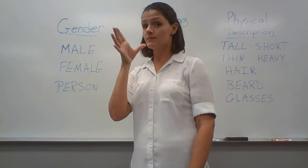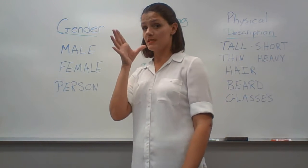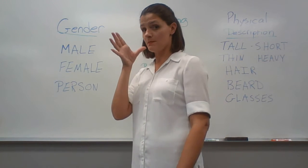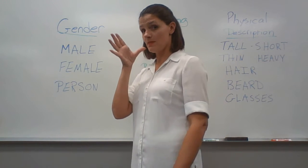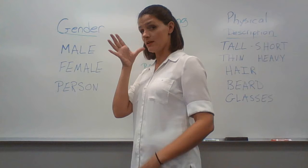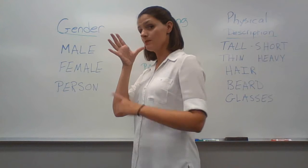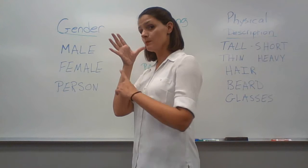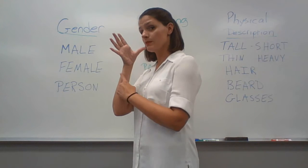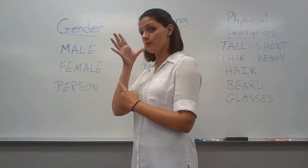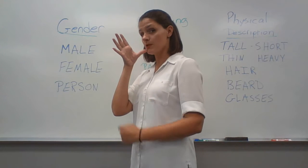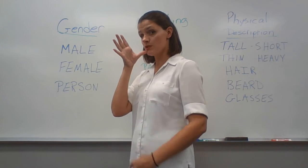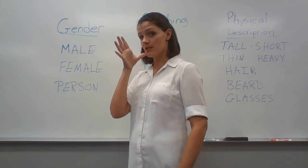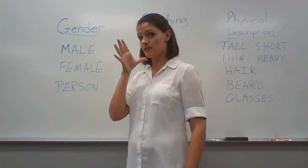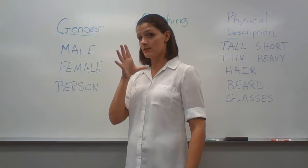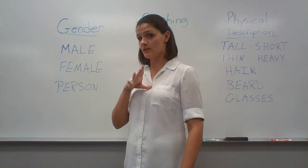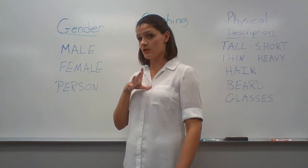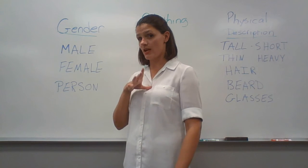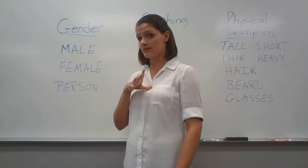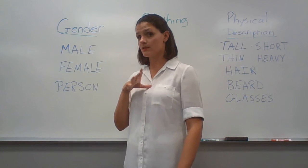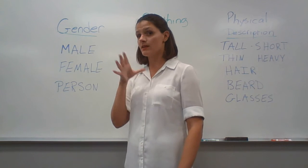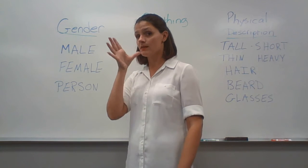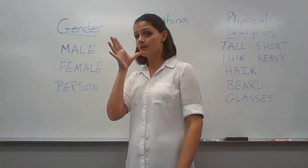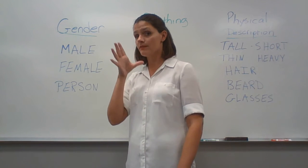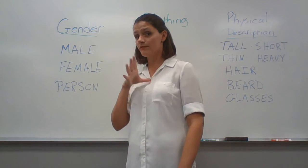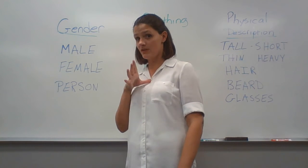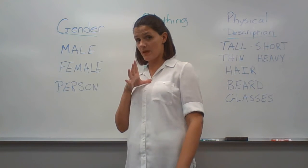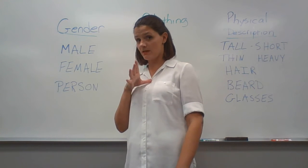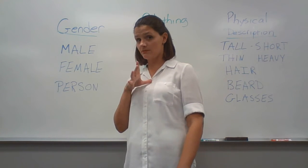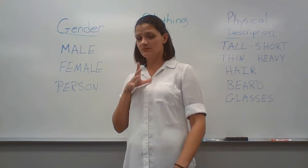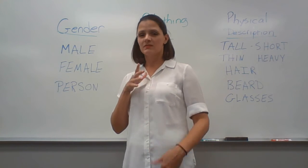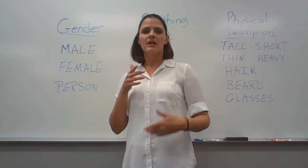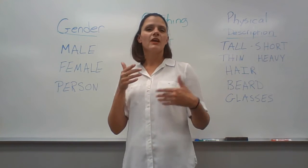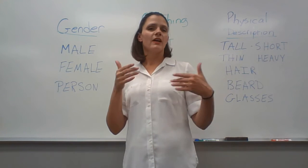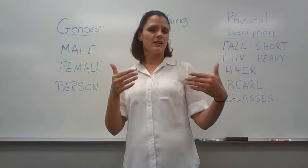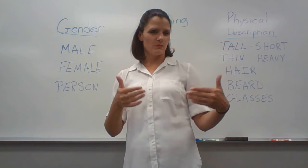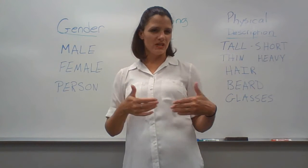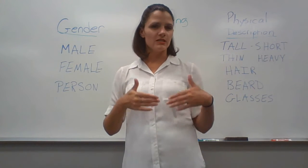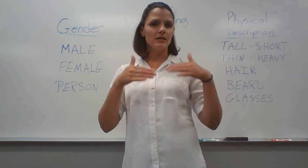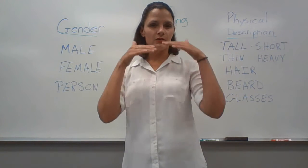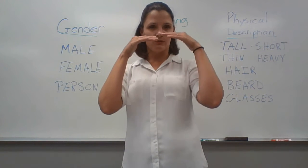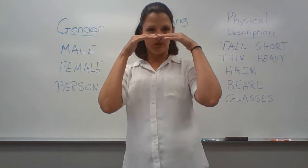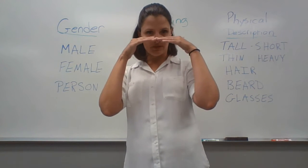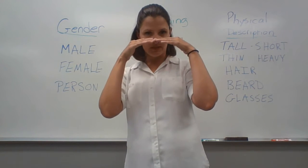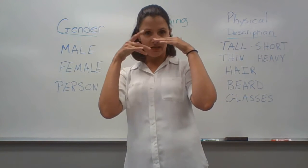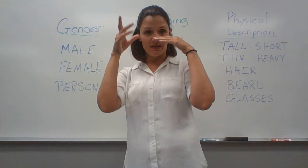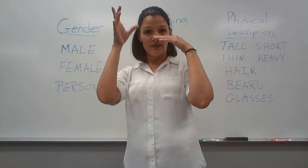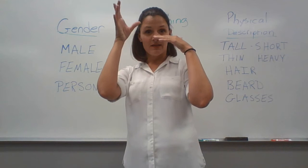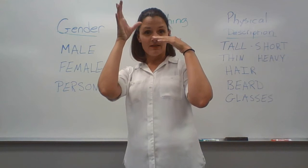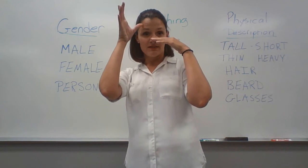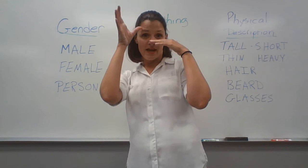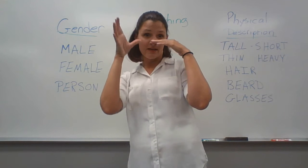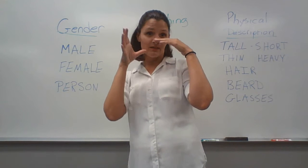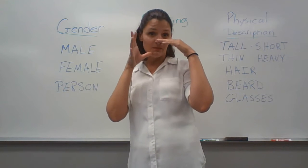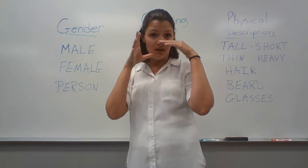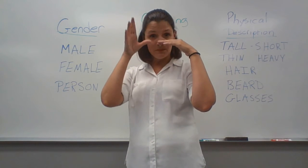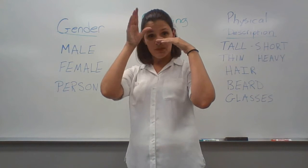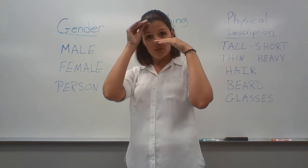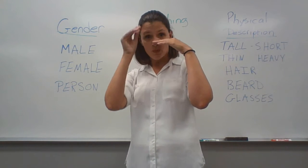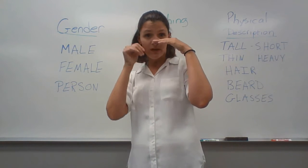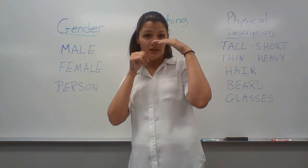same thing, but from the chin to the chest. Female. As we continue, you'll see dad, mom, boy,